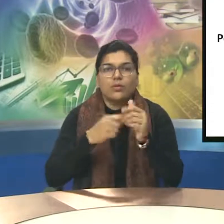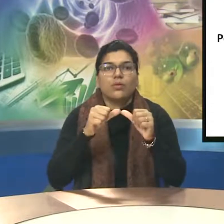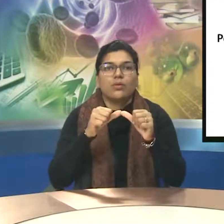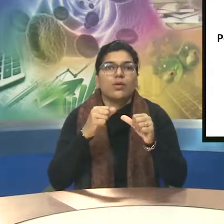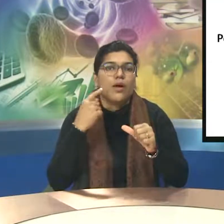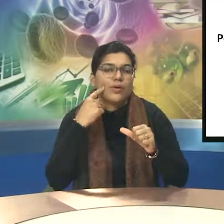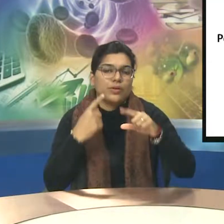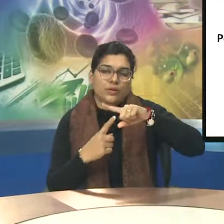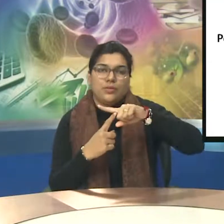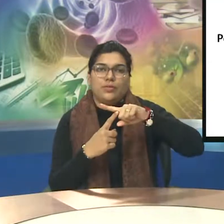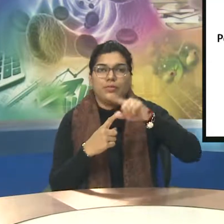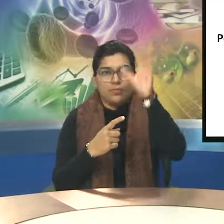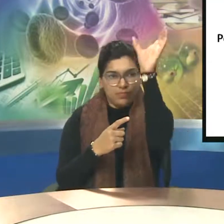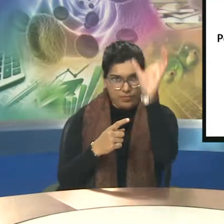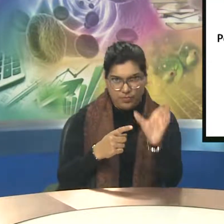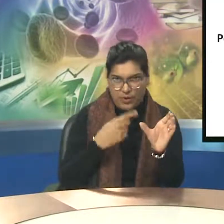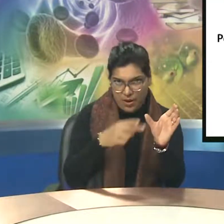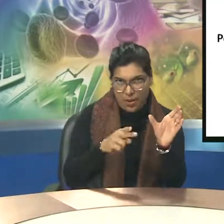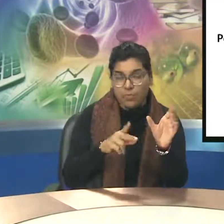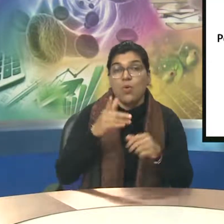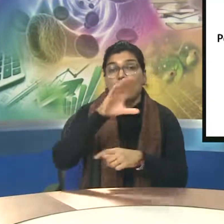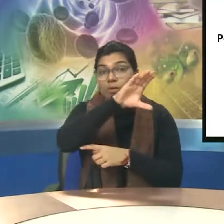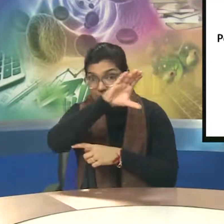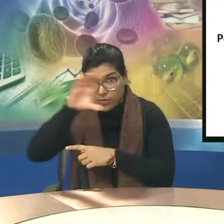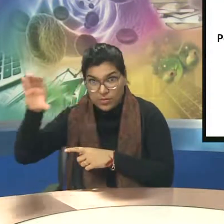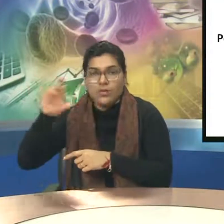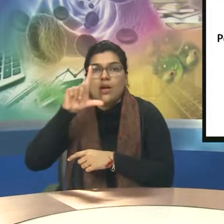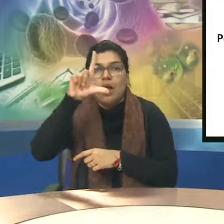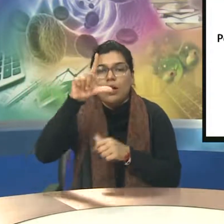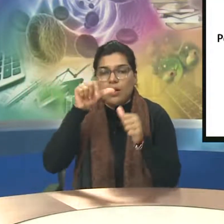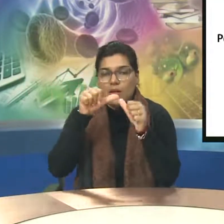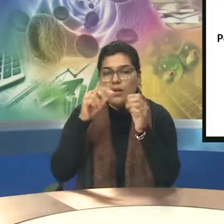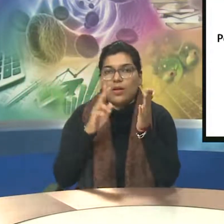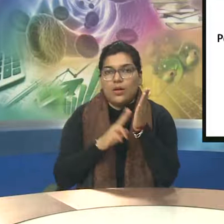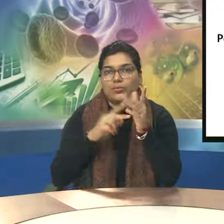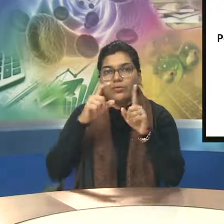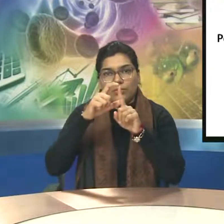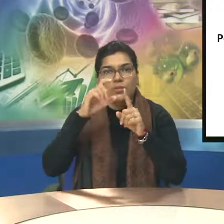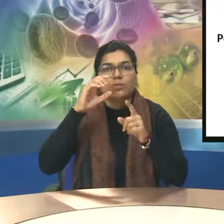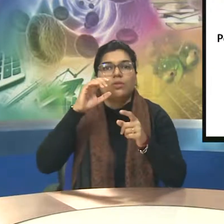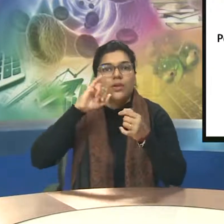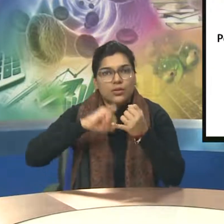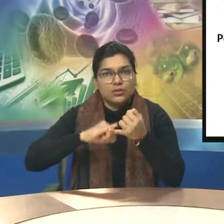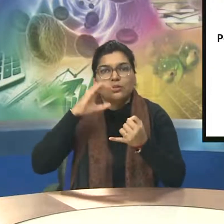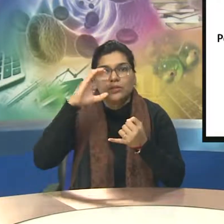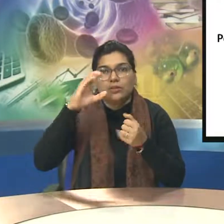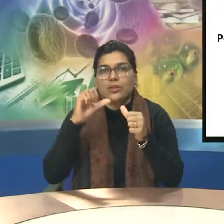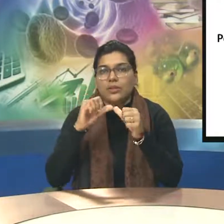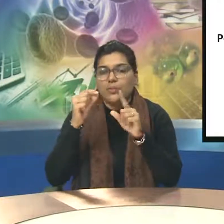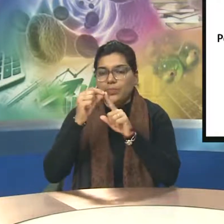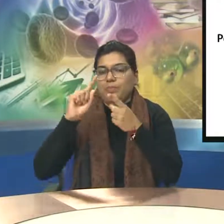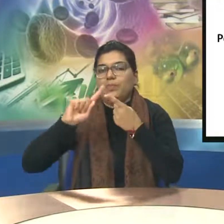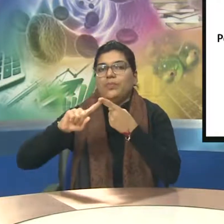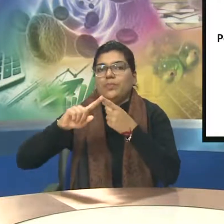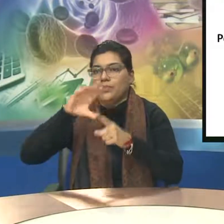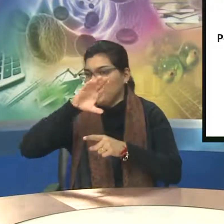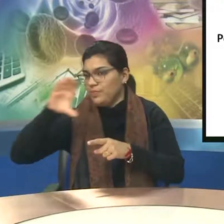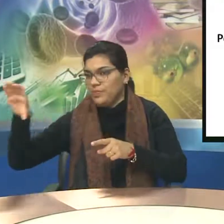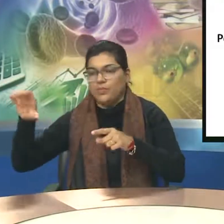How you want a particular thing to be orientated, that is in